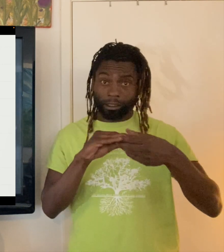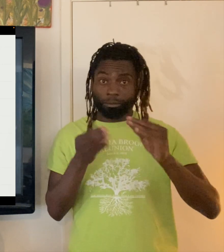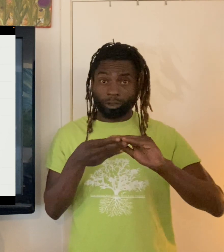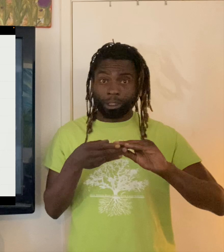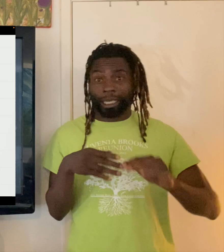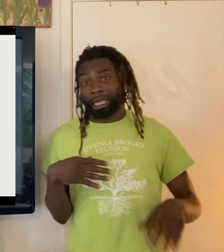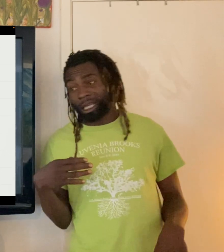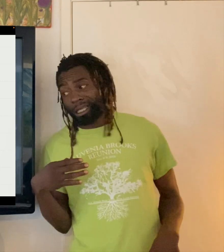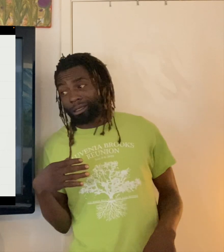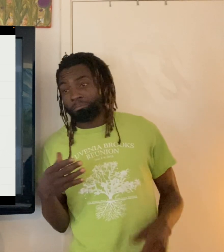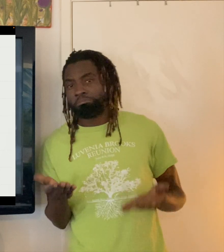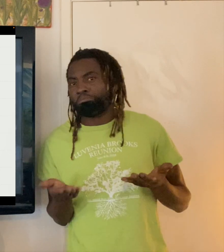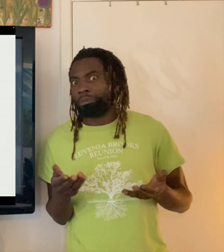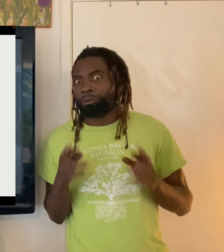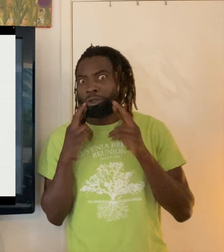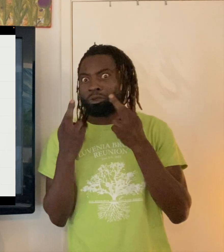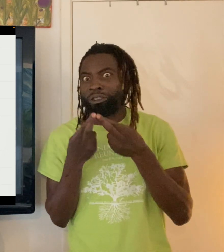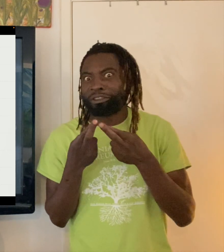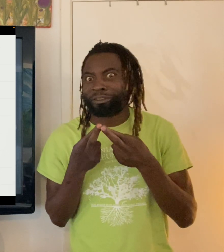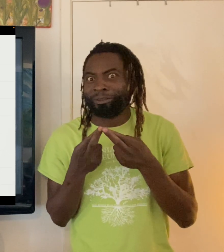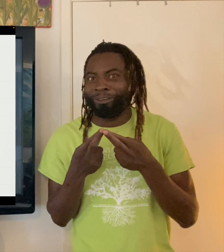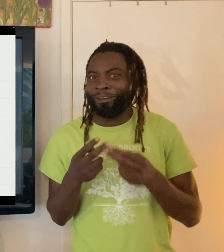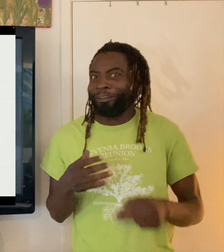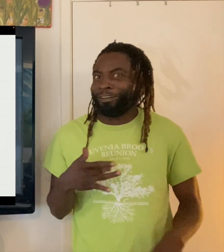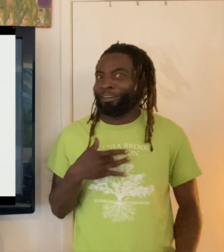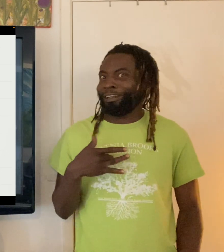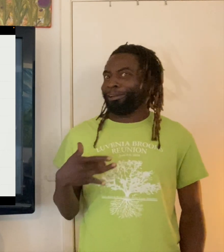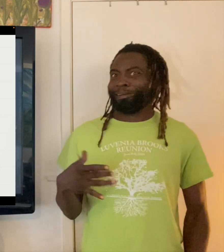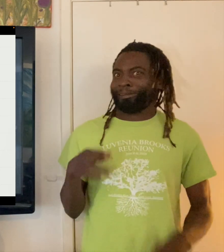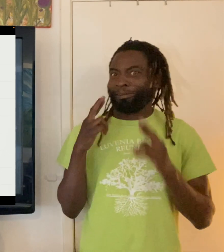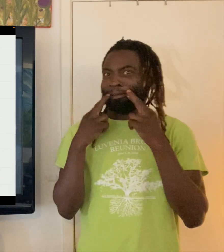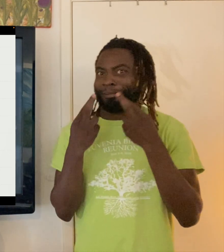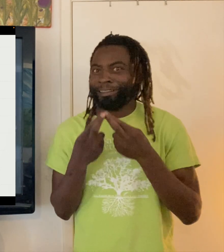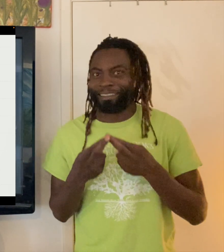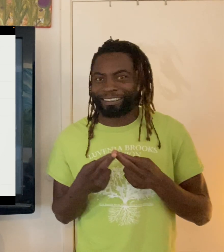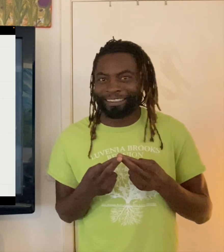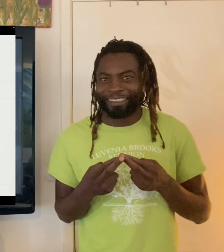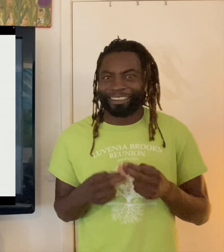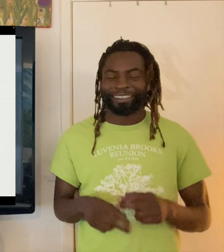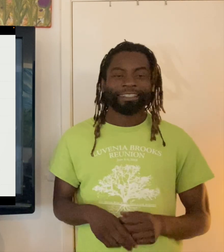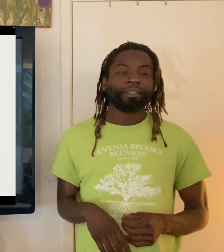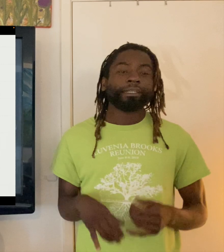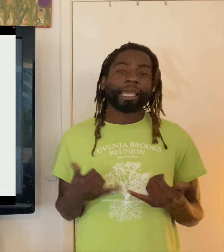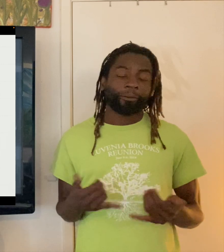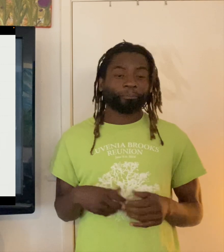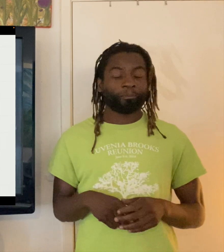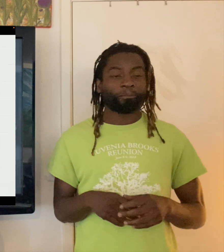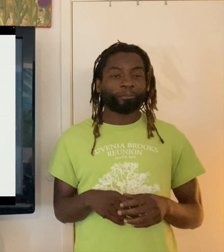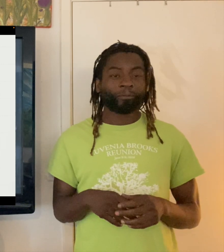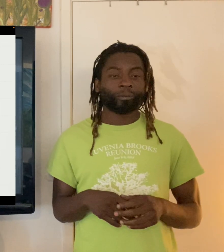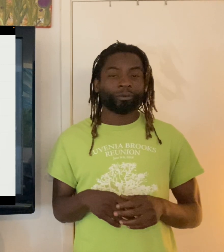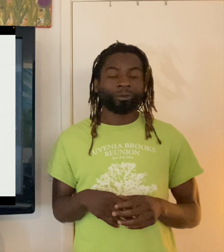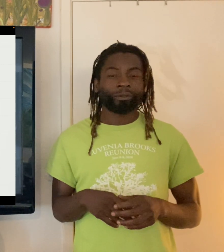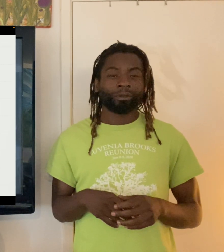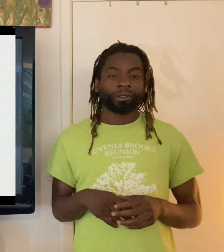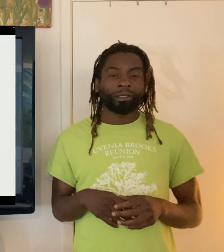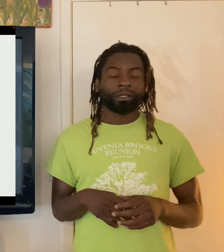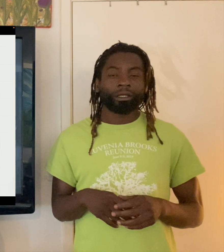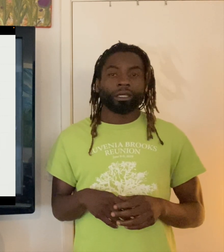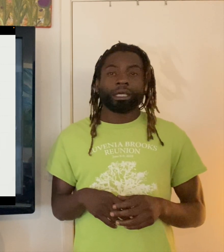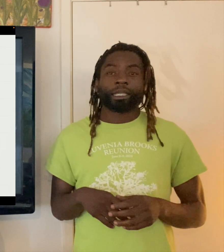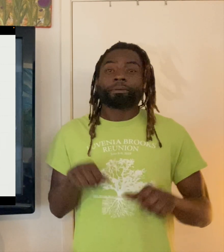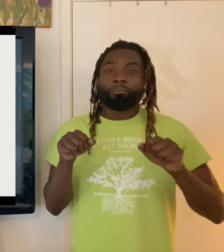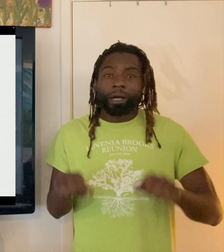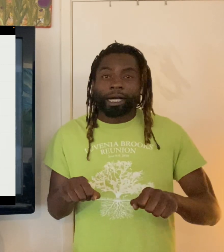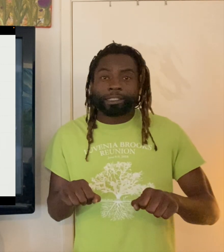subtracting numbers and maybe even donuts. Huh, I really like donuts. So, we all know that